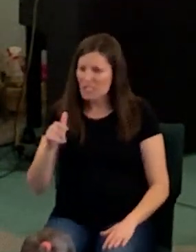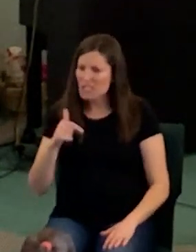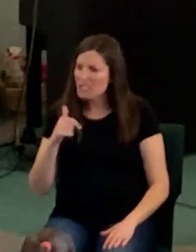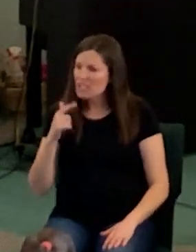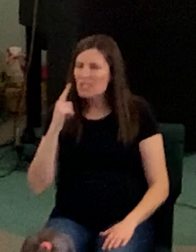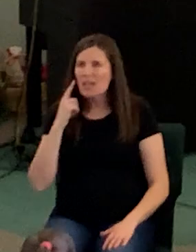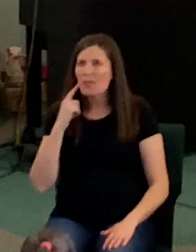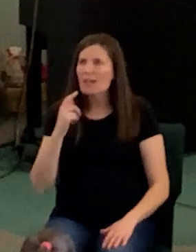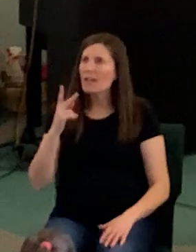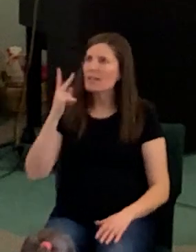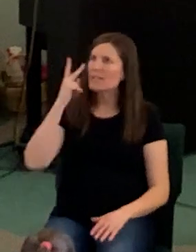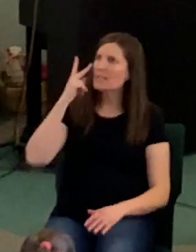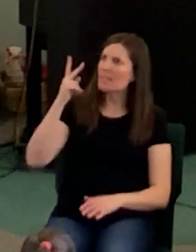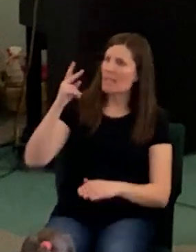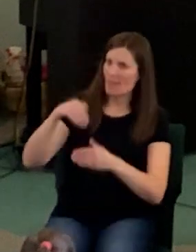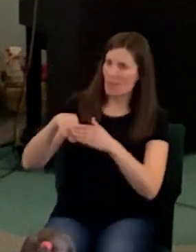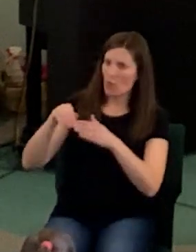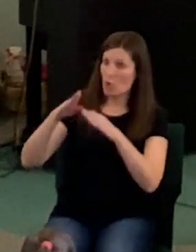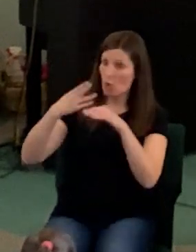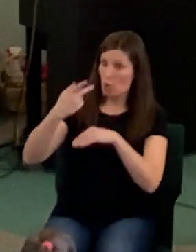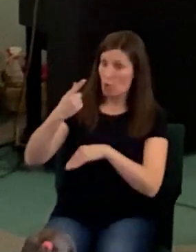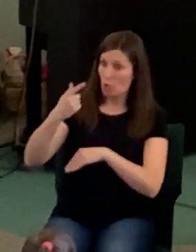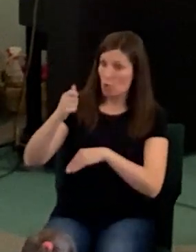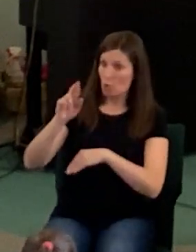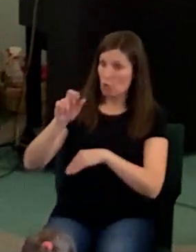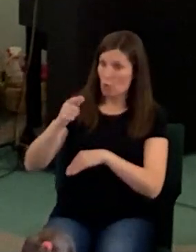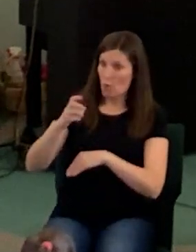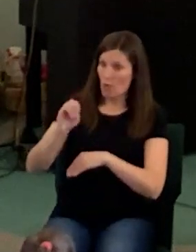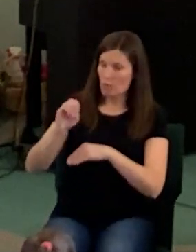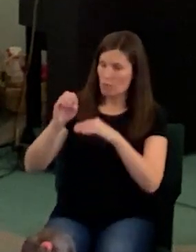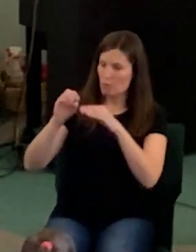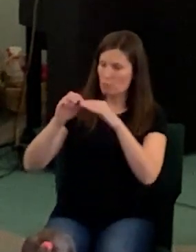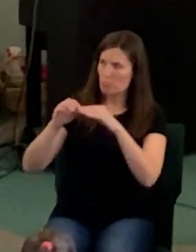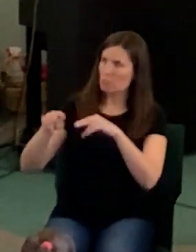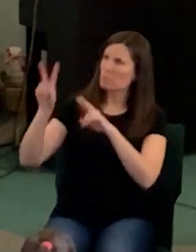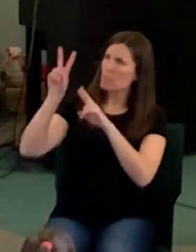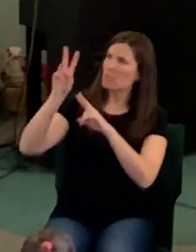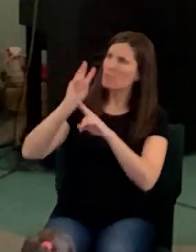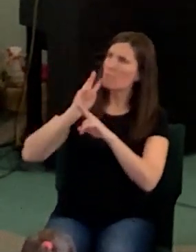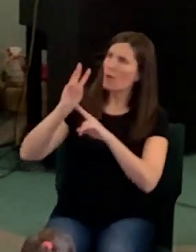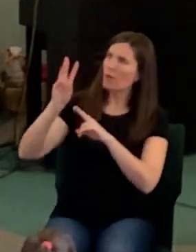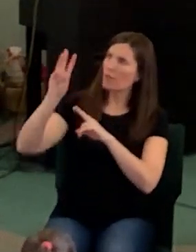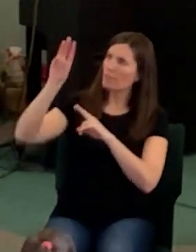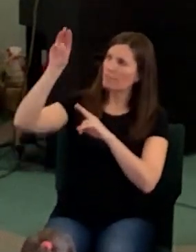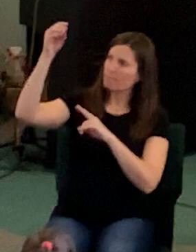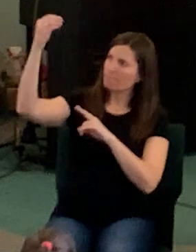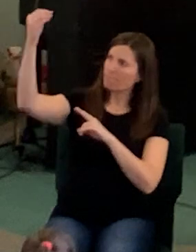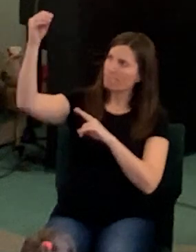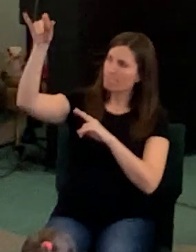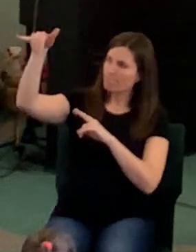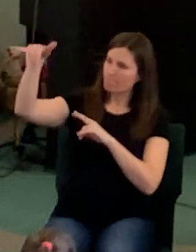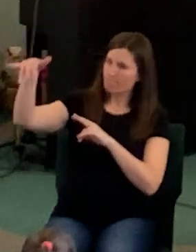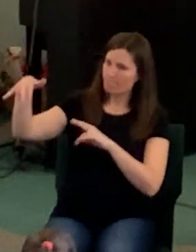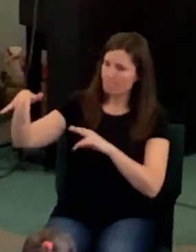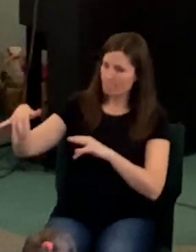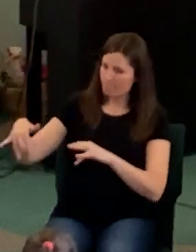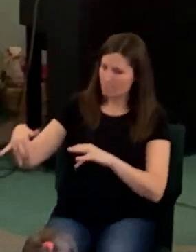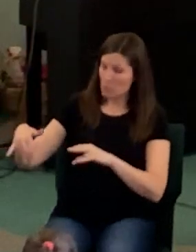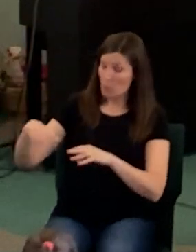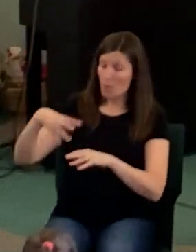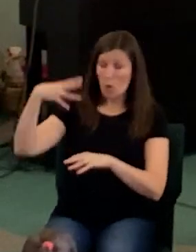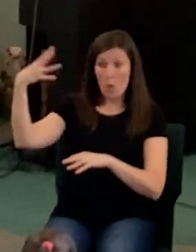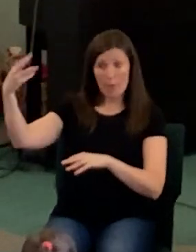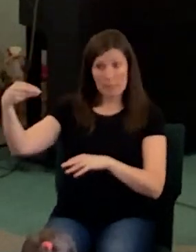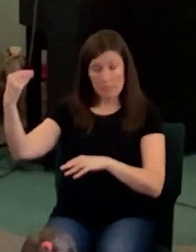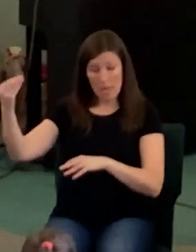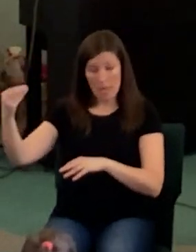corner some water coming through the ceiling into the garage. Not good. So I go outside and